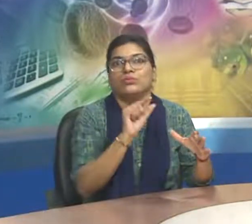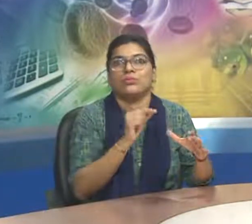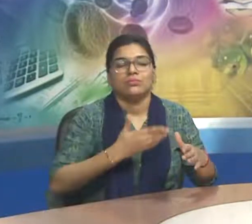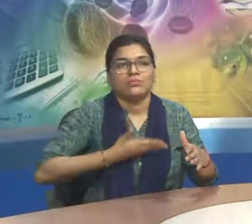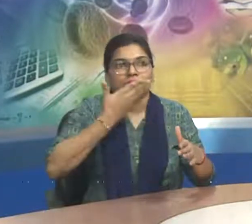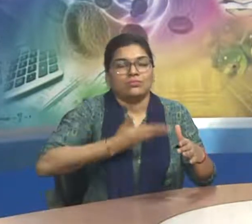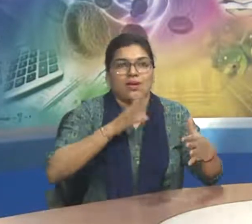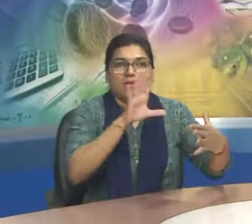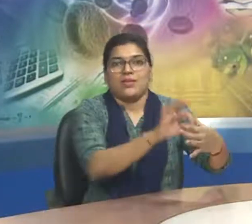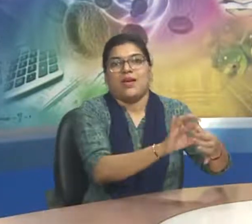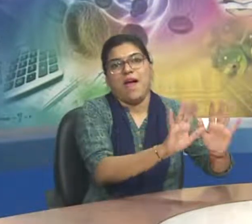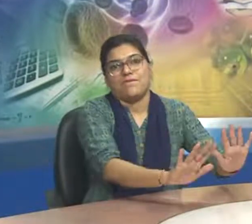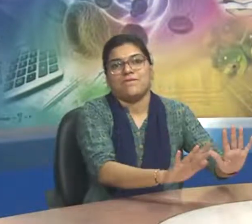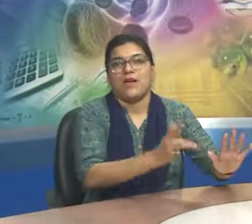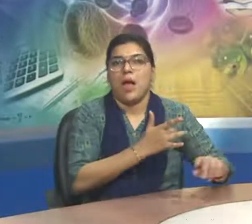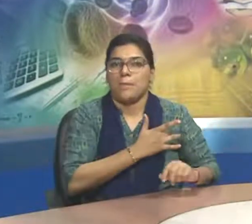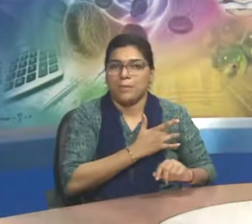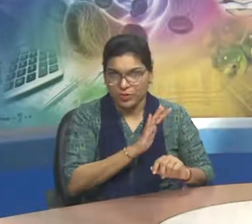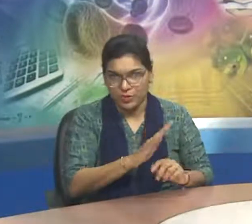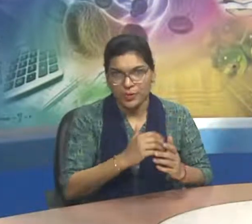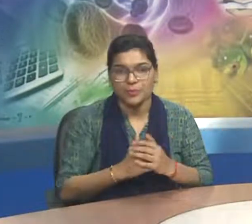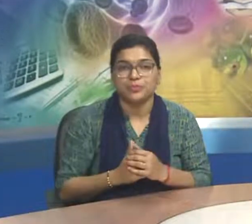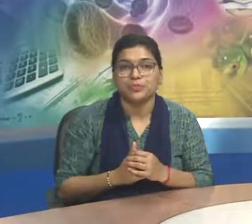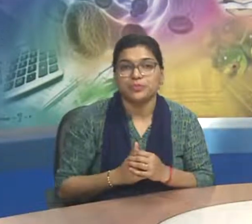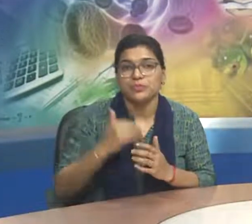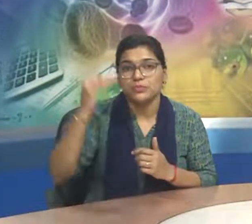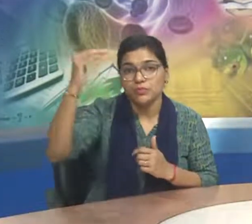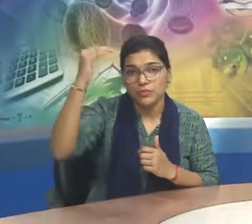for drinking, bathing, cleaning, washing, gardening.